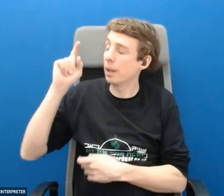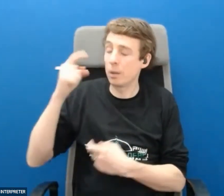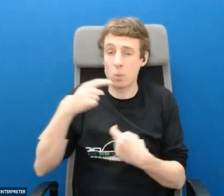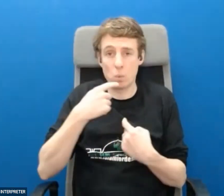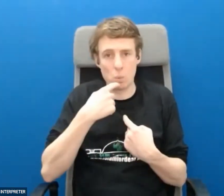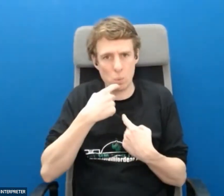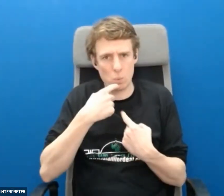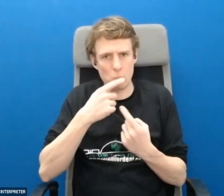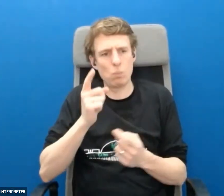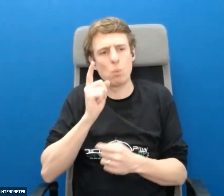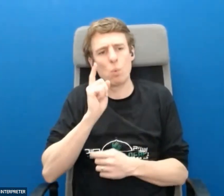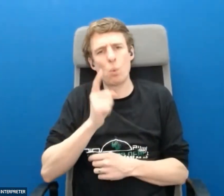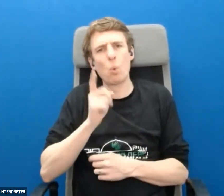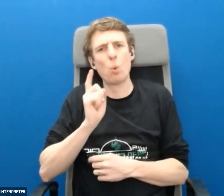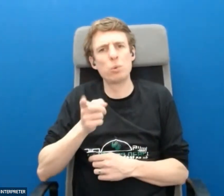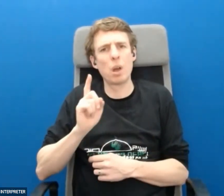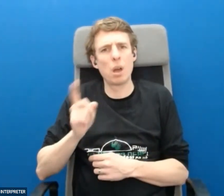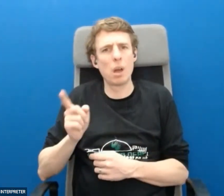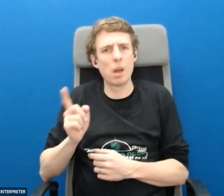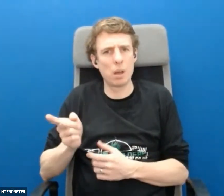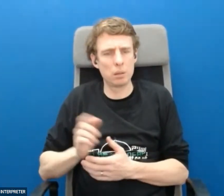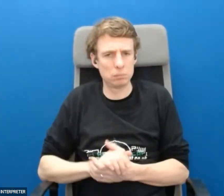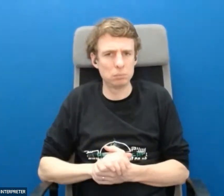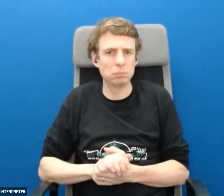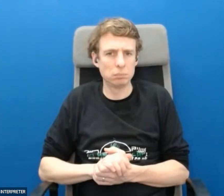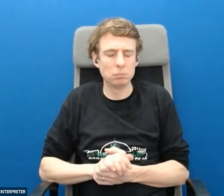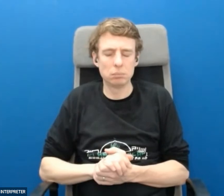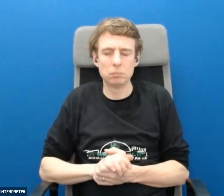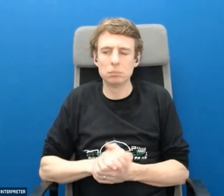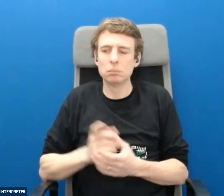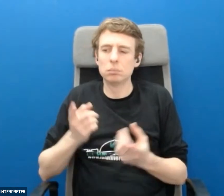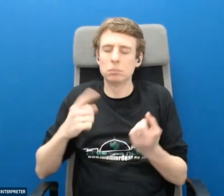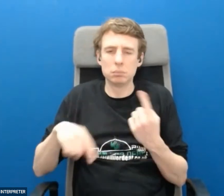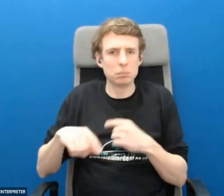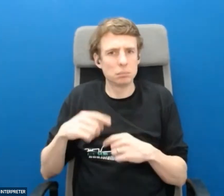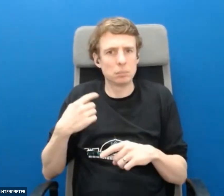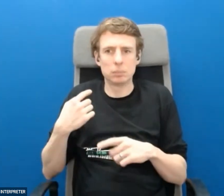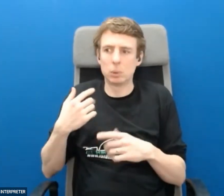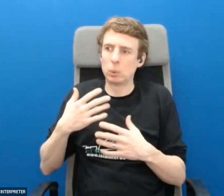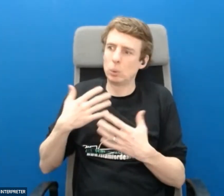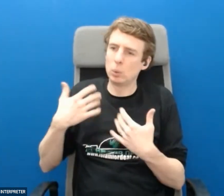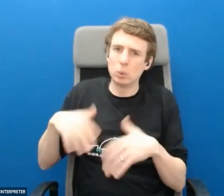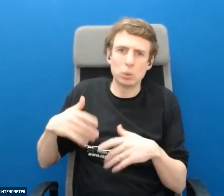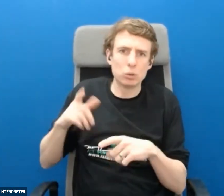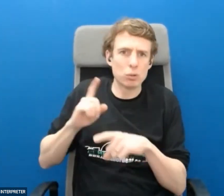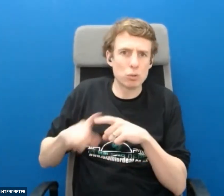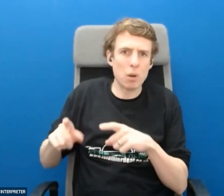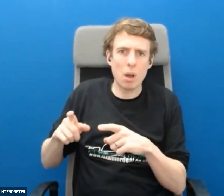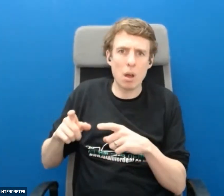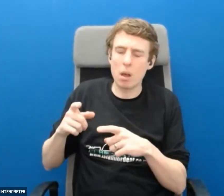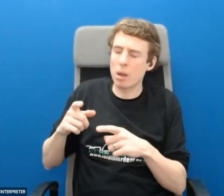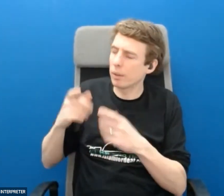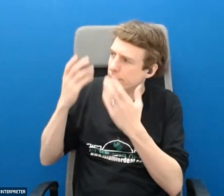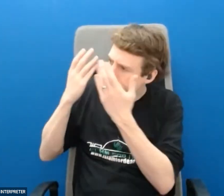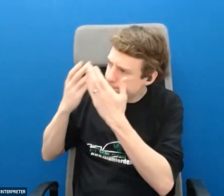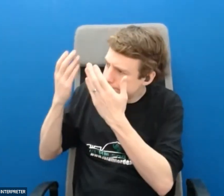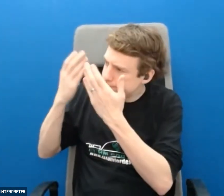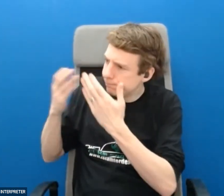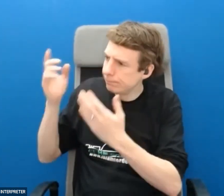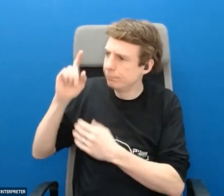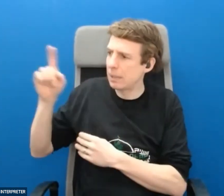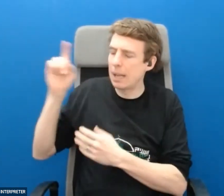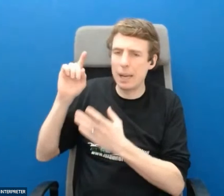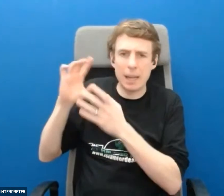these are things that make the individual hasten to Allah the Most High. So when there are orders in the book and